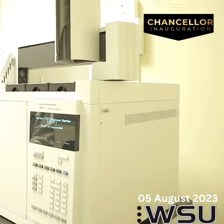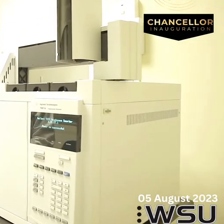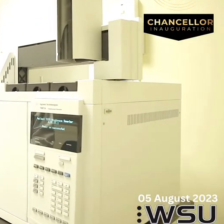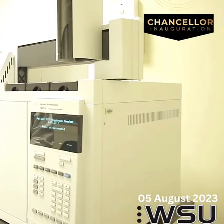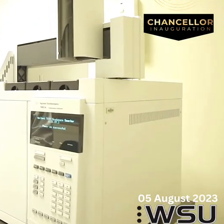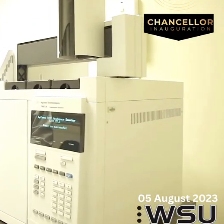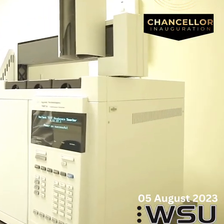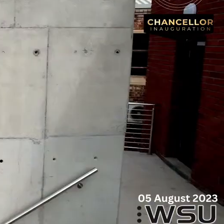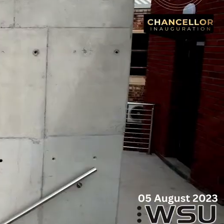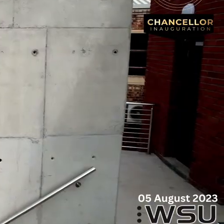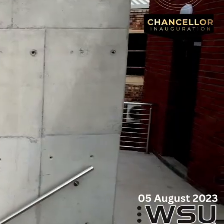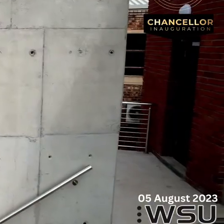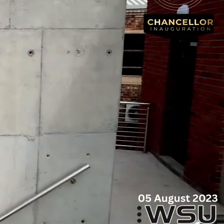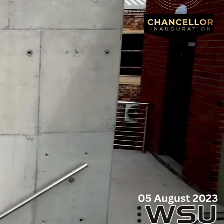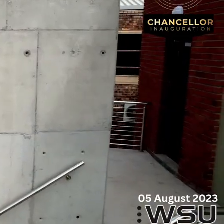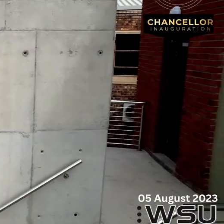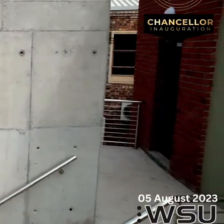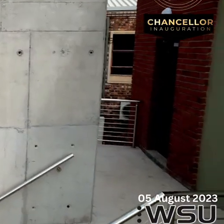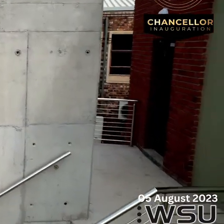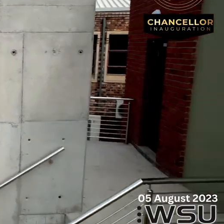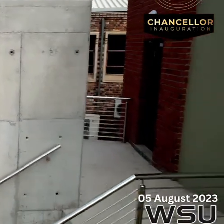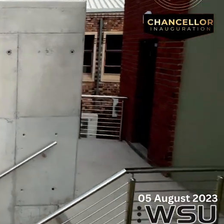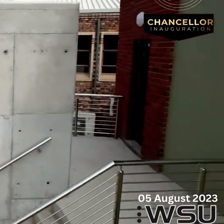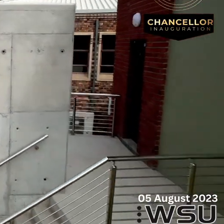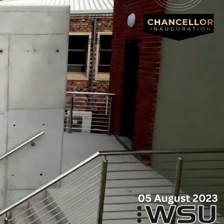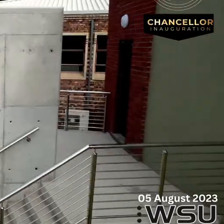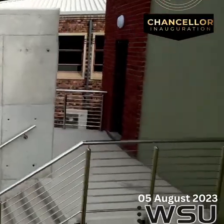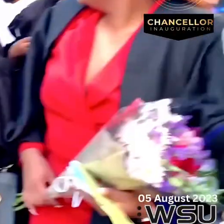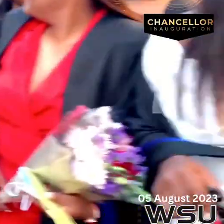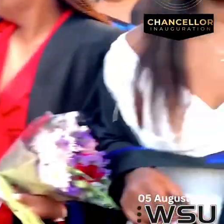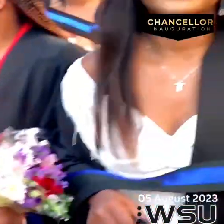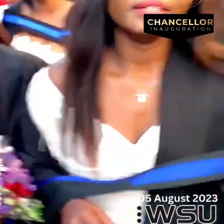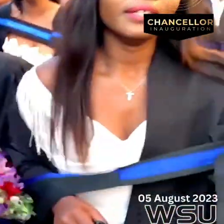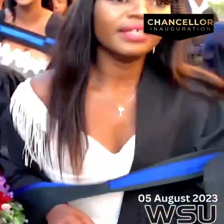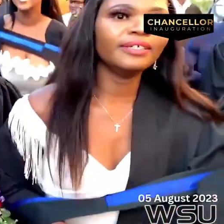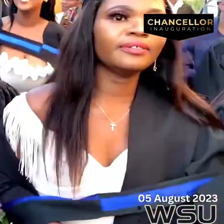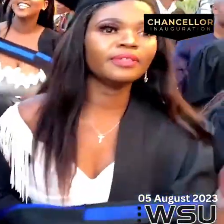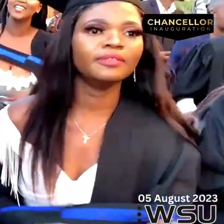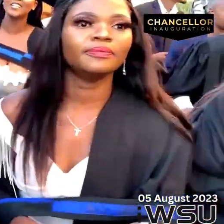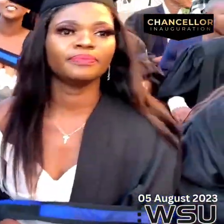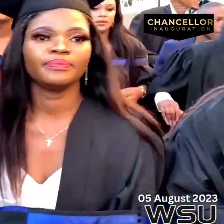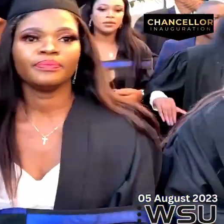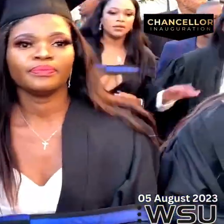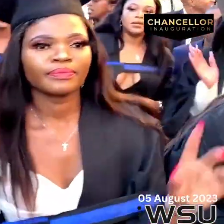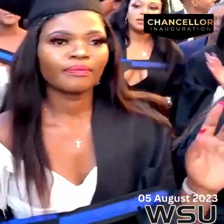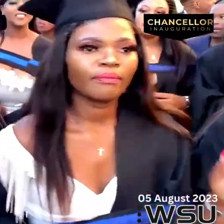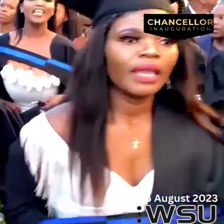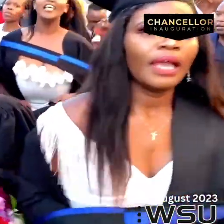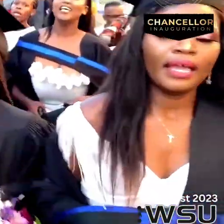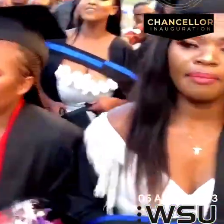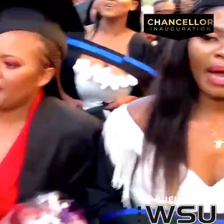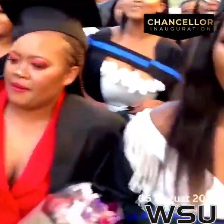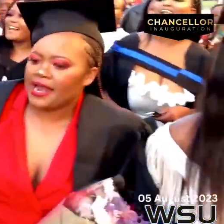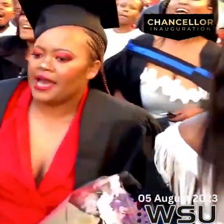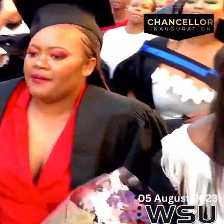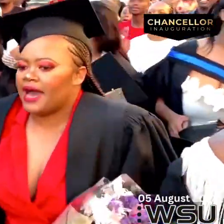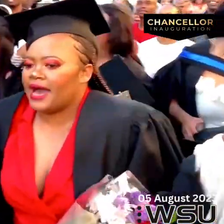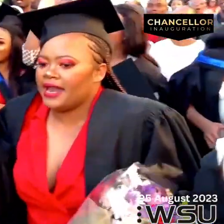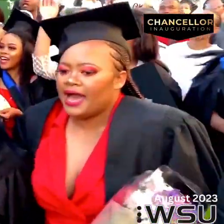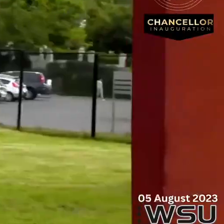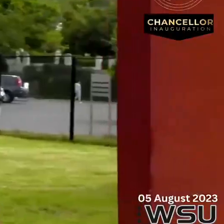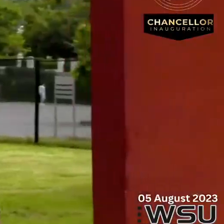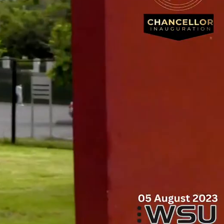research, championing sustainable and just development, and graduating versatile individuals.